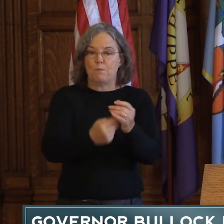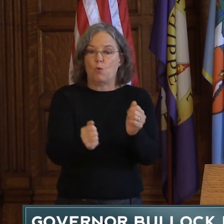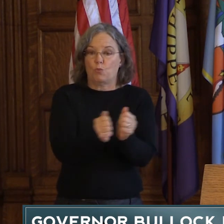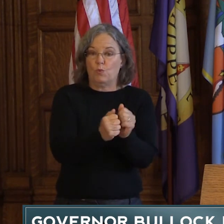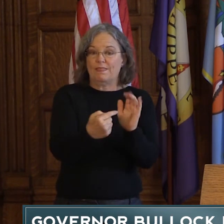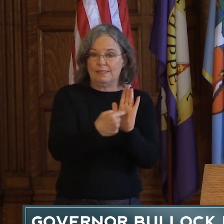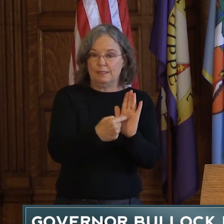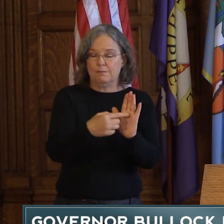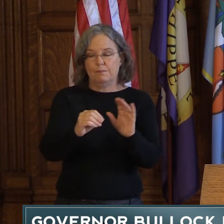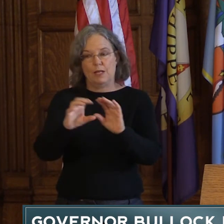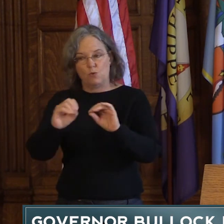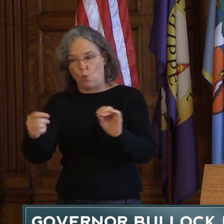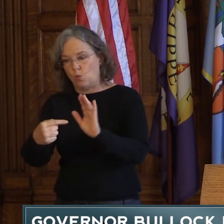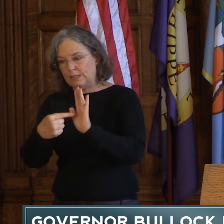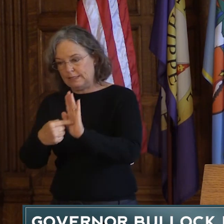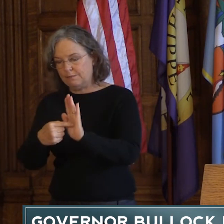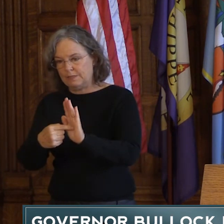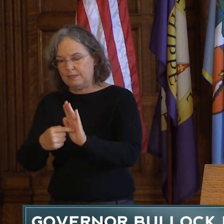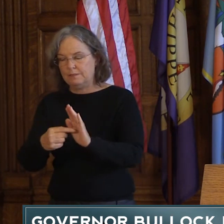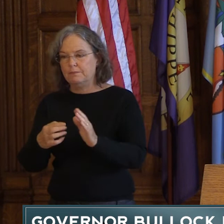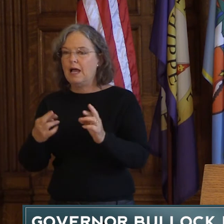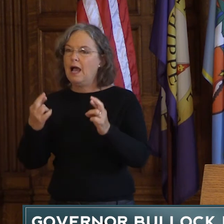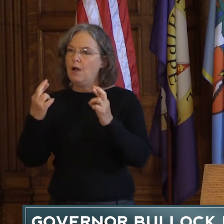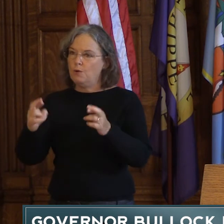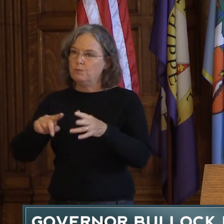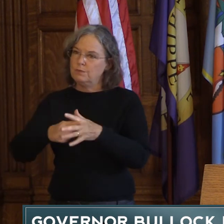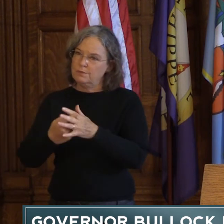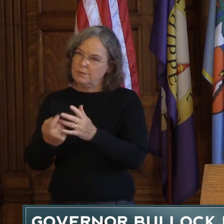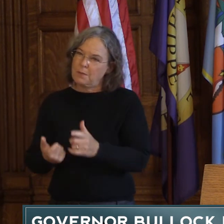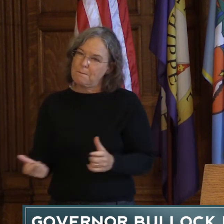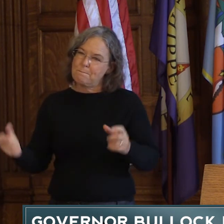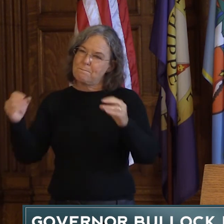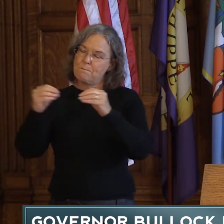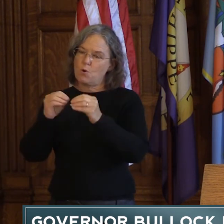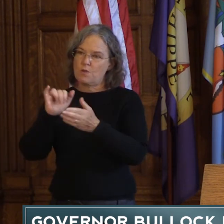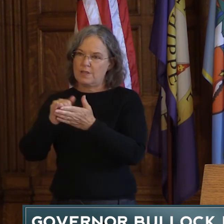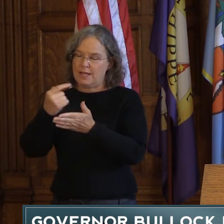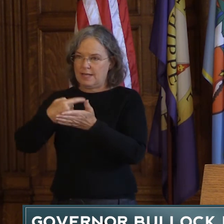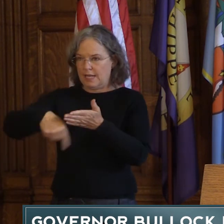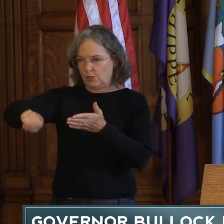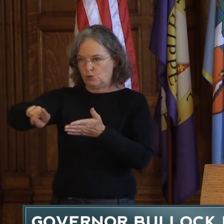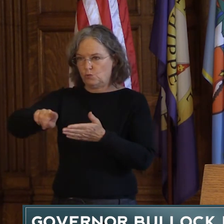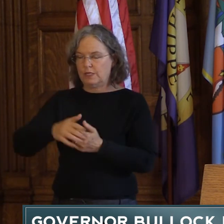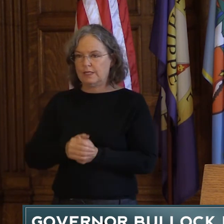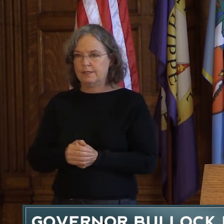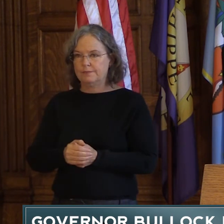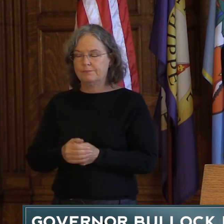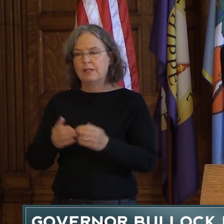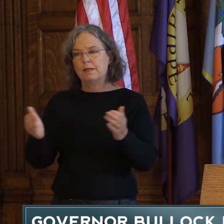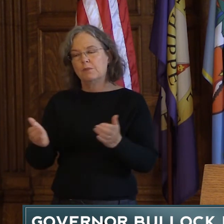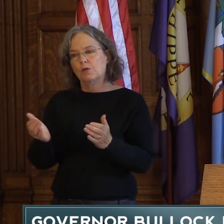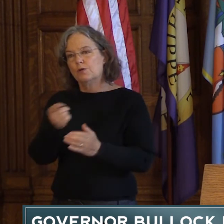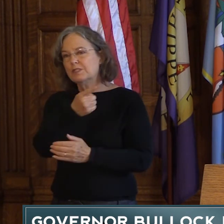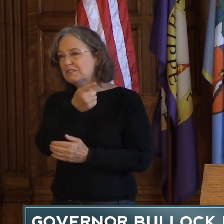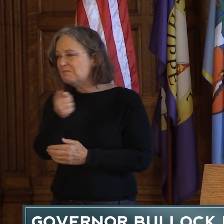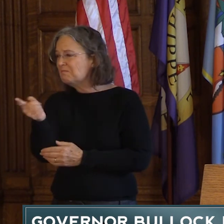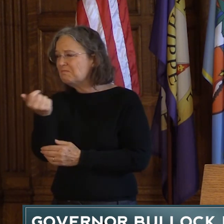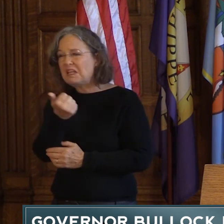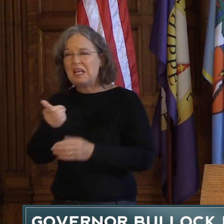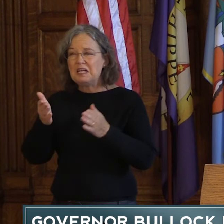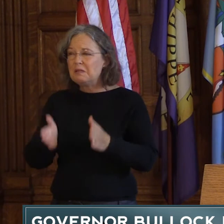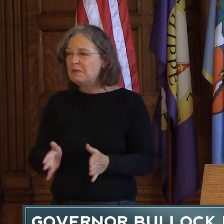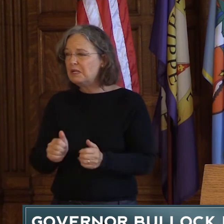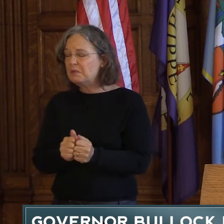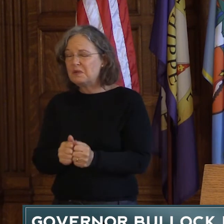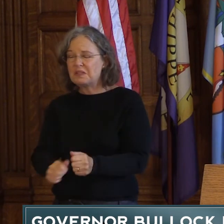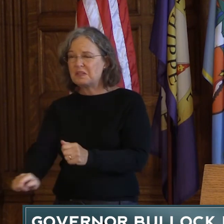beginning next week at a greater level than it has been as well. And again, encouraging anyone, if they even have one of